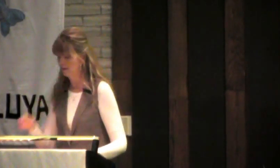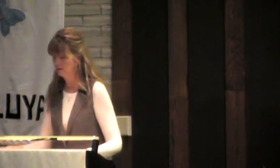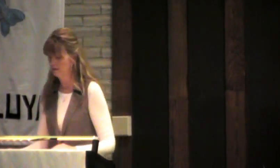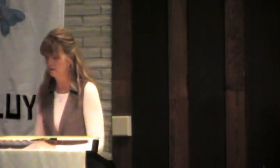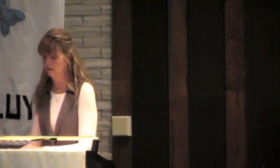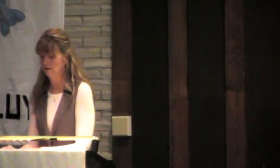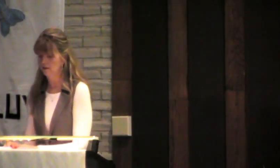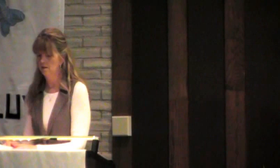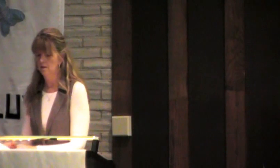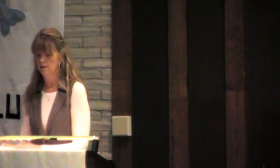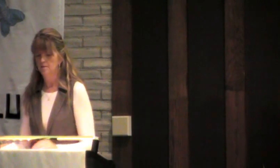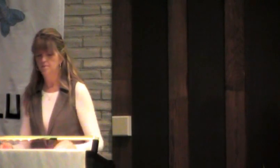Verse